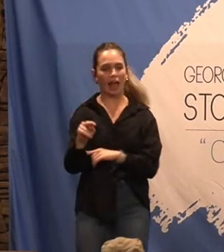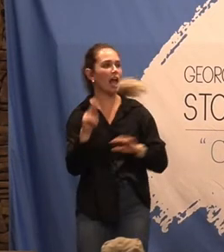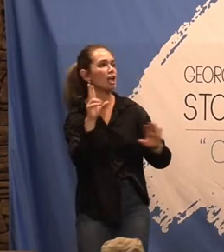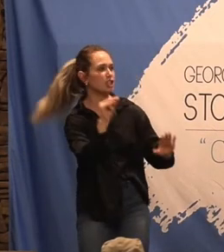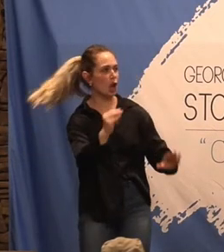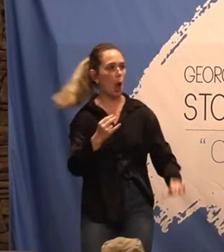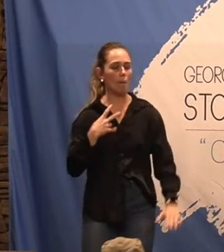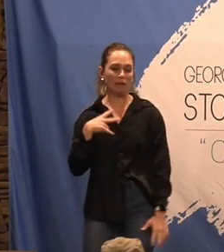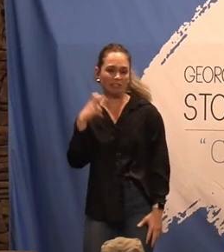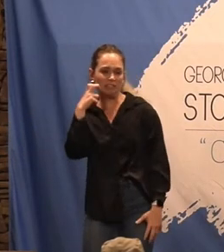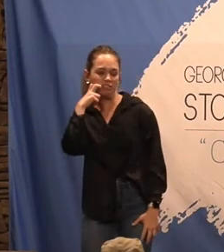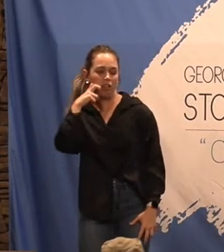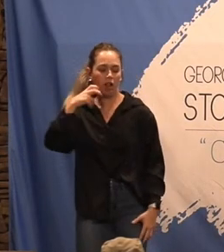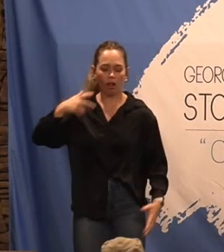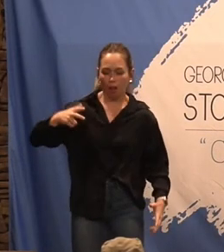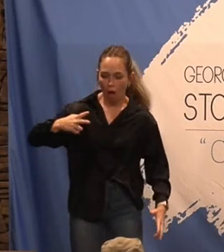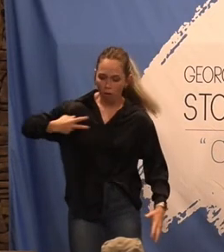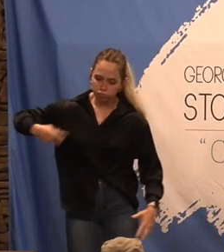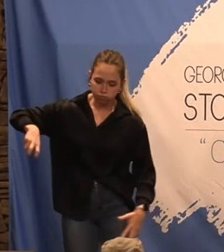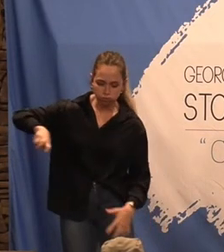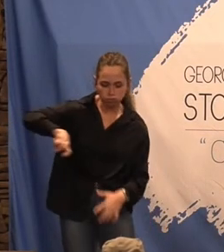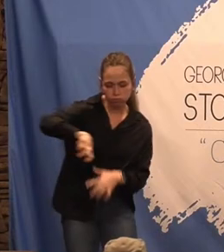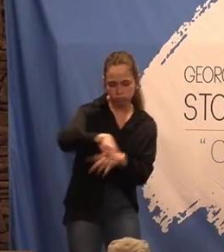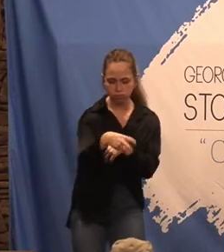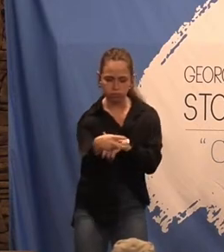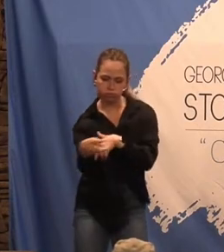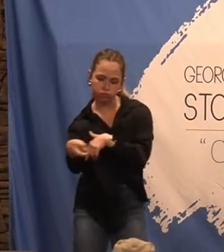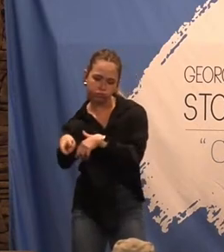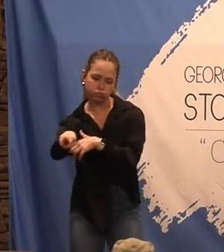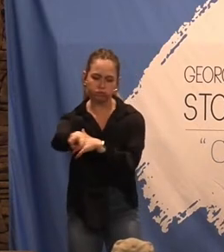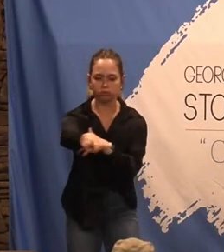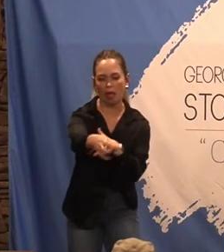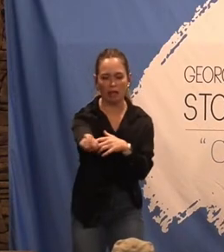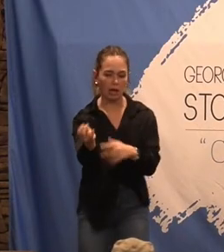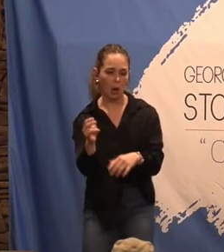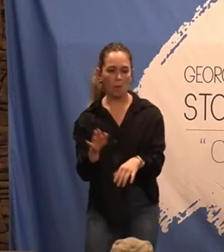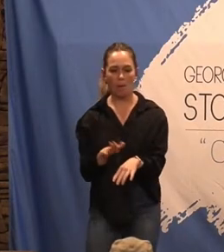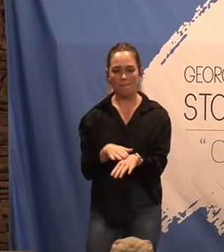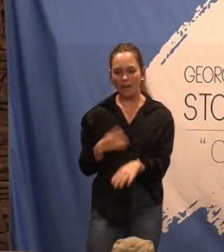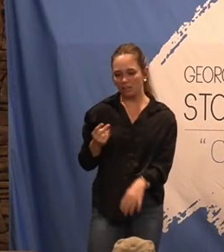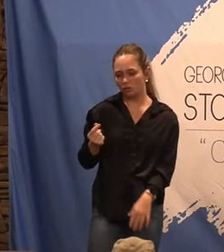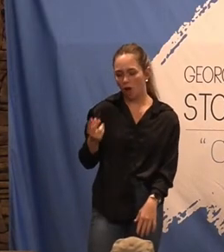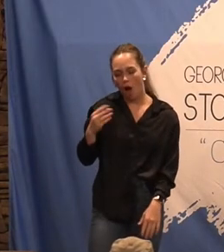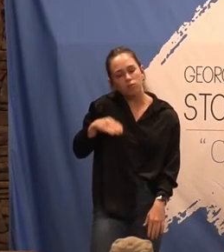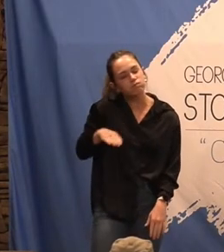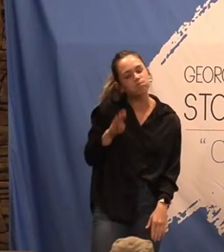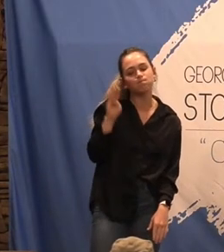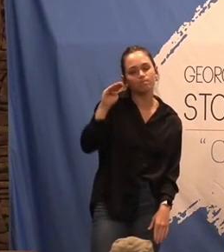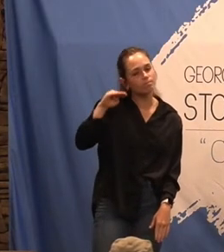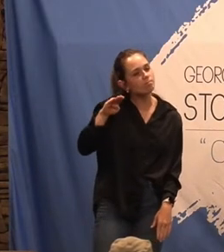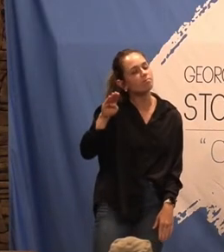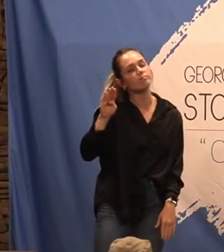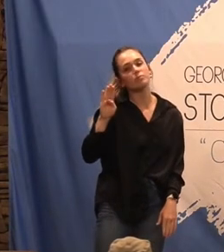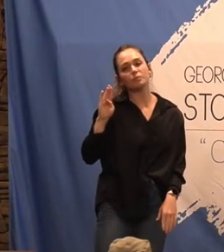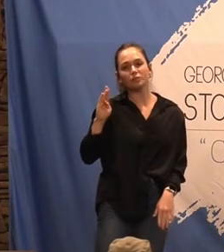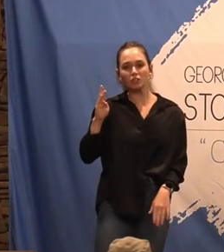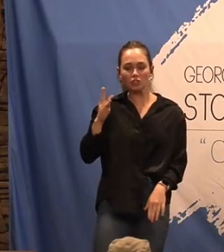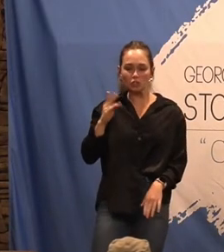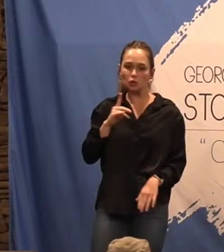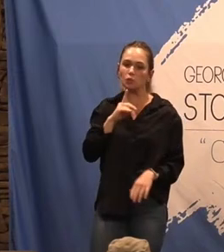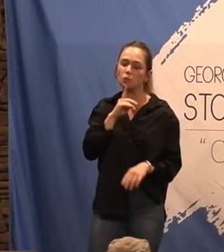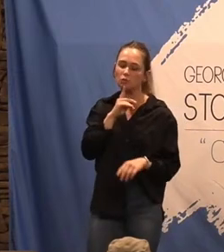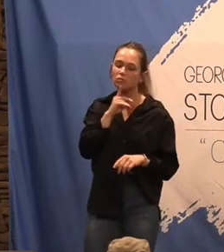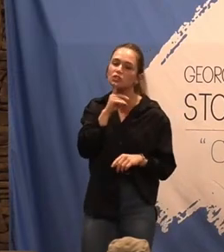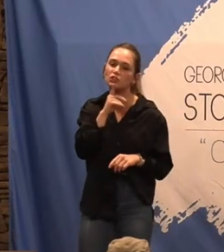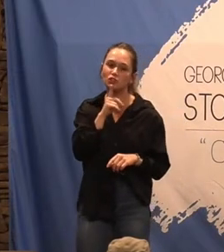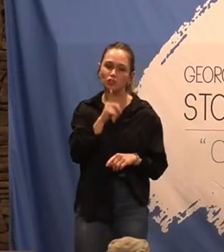thick, fat snake, slid across the floor as if it were a pet dog, and even rubbed its head against her legs to reassure